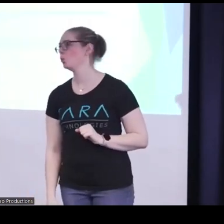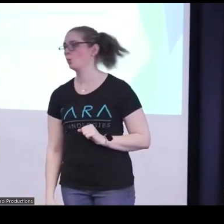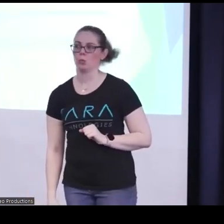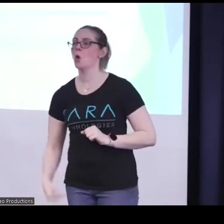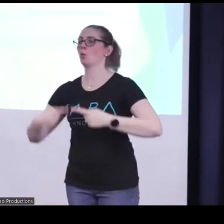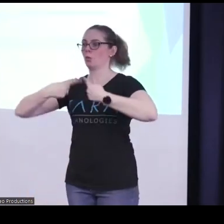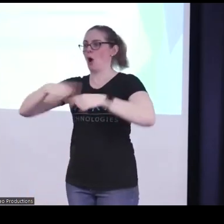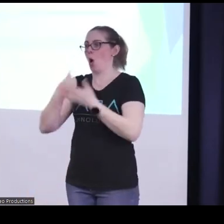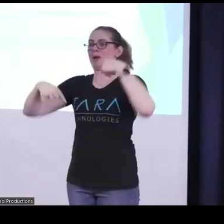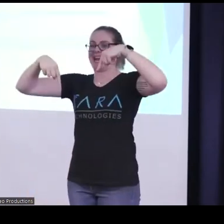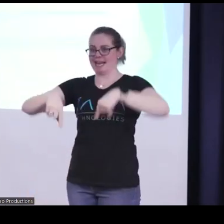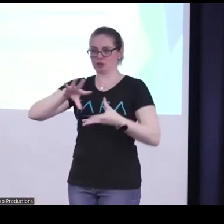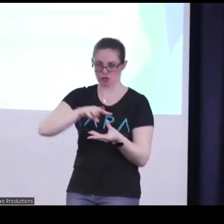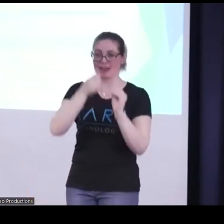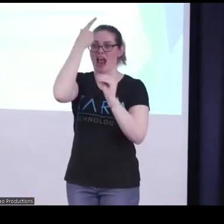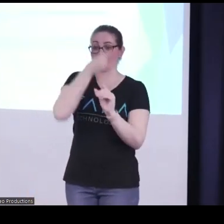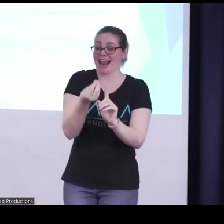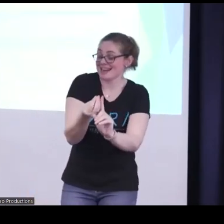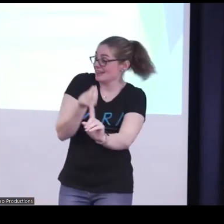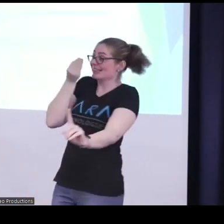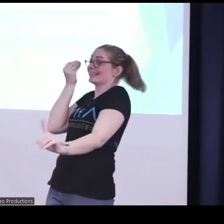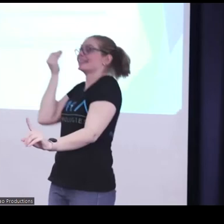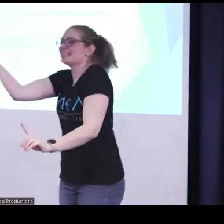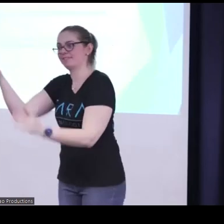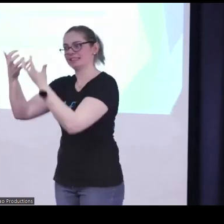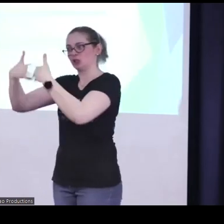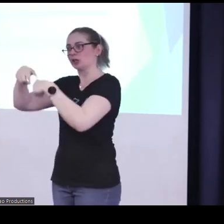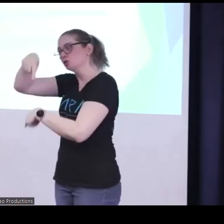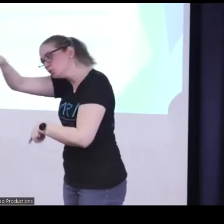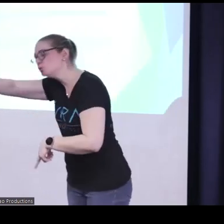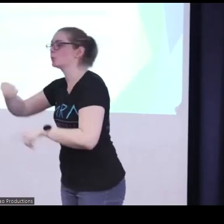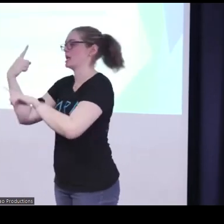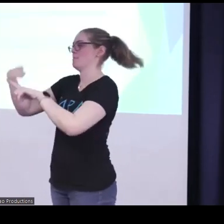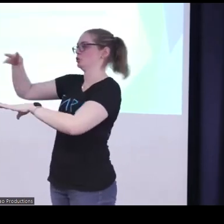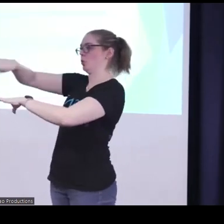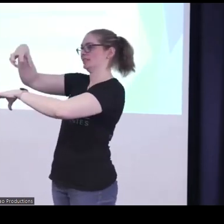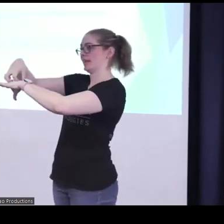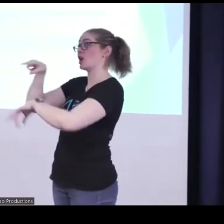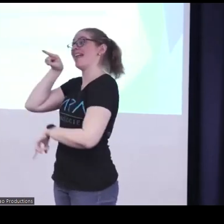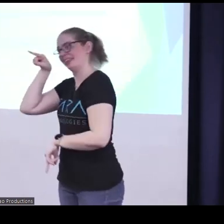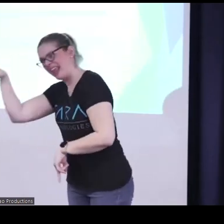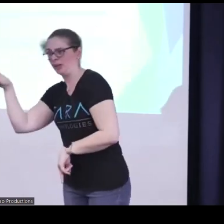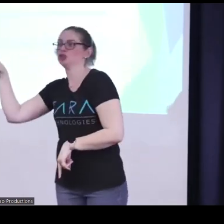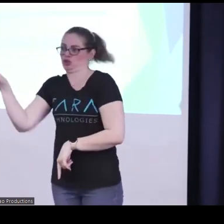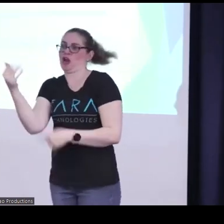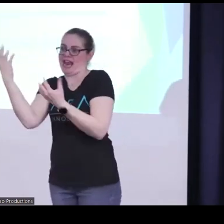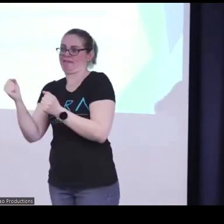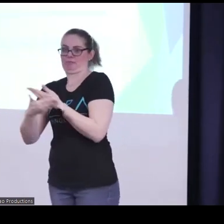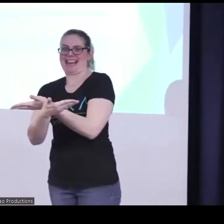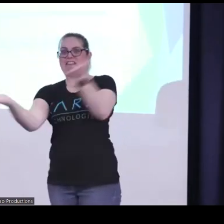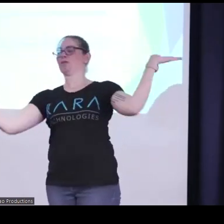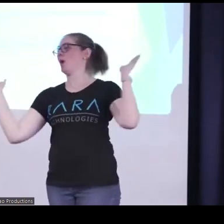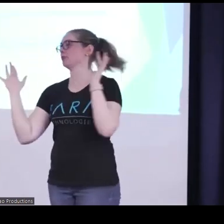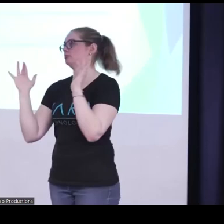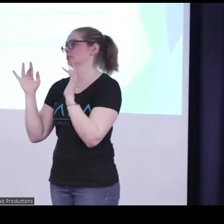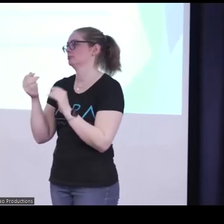we won't be collating a database of people's contacts. We will be giving the technology to the emergency organizations.